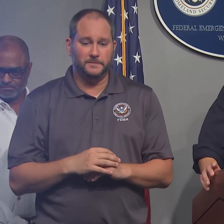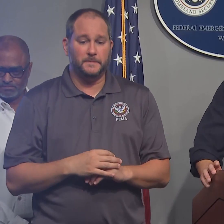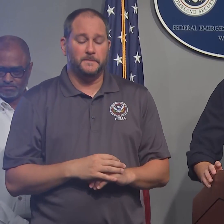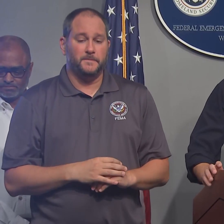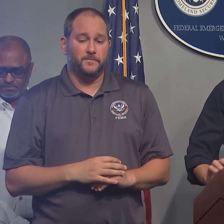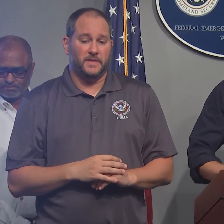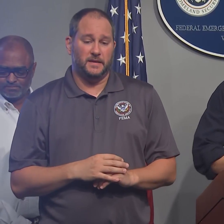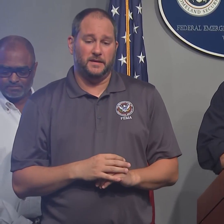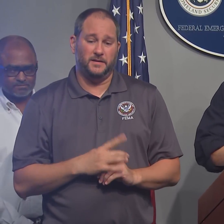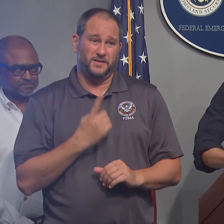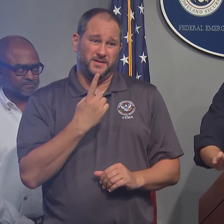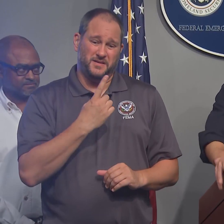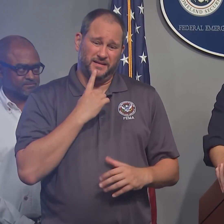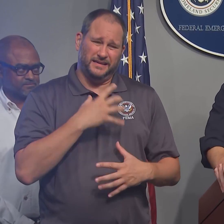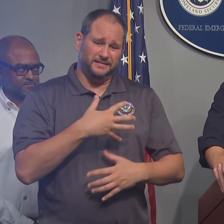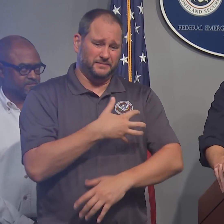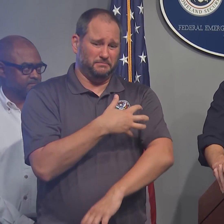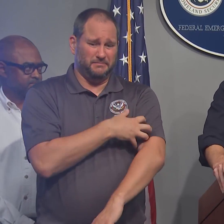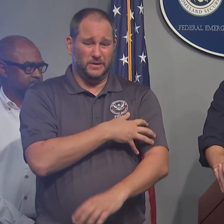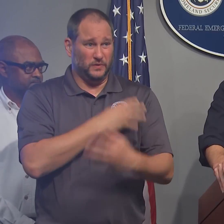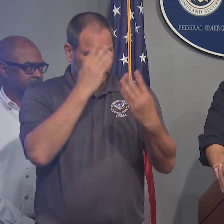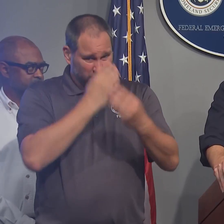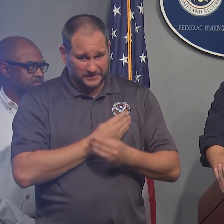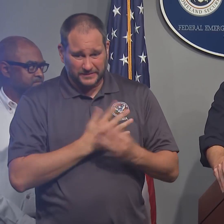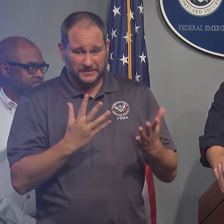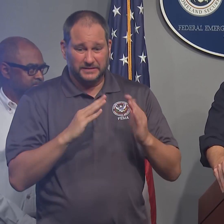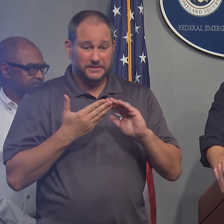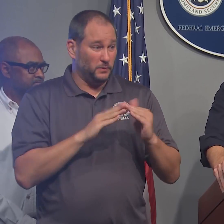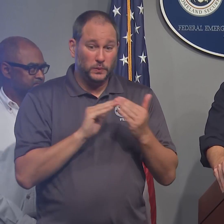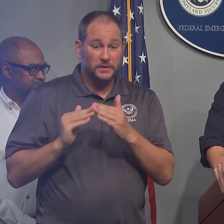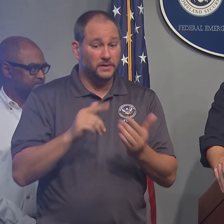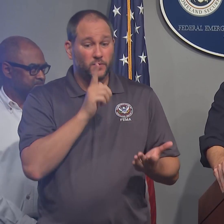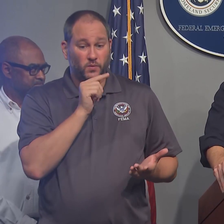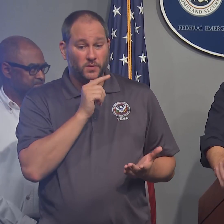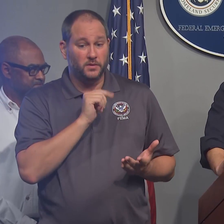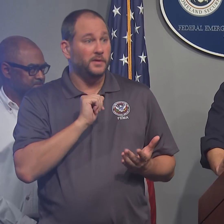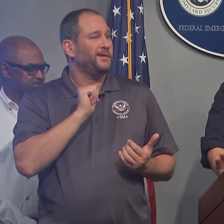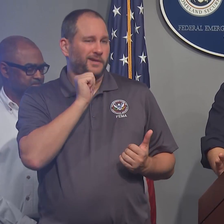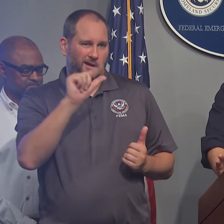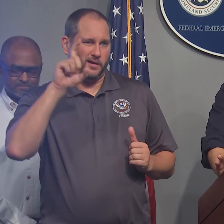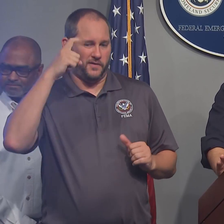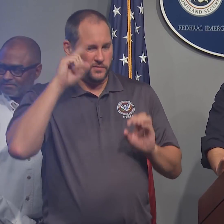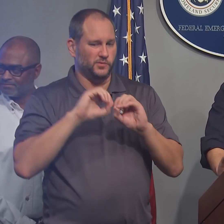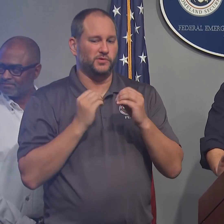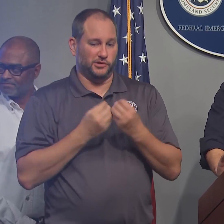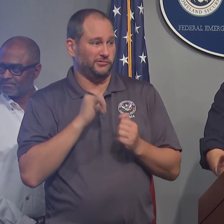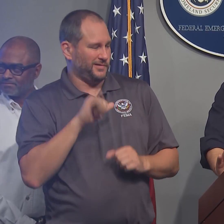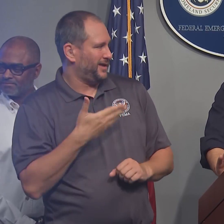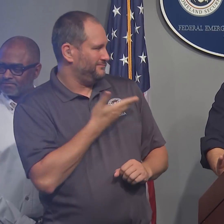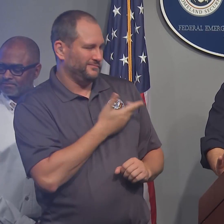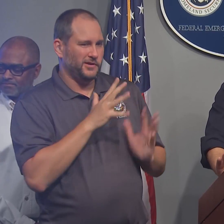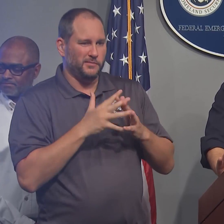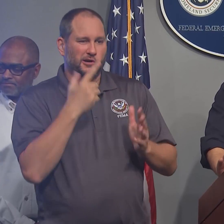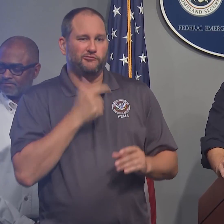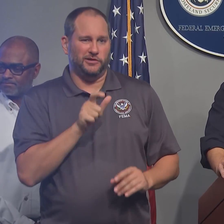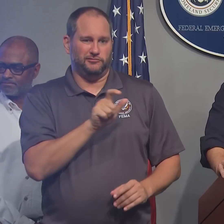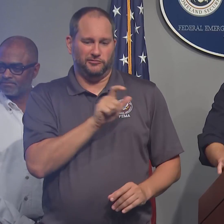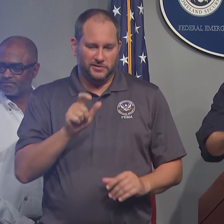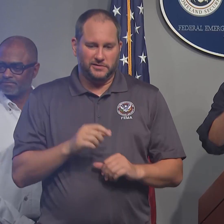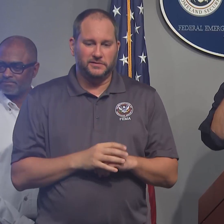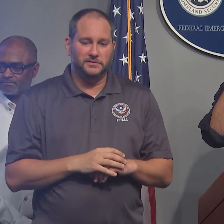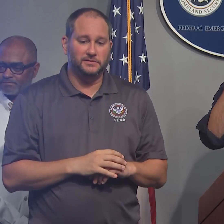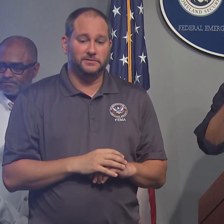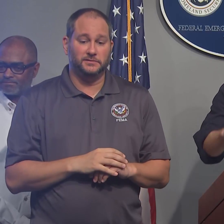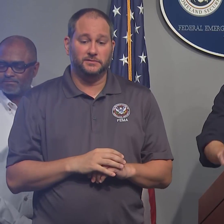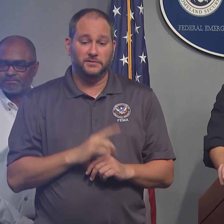whole community is the non-governmental organizations like the Red Cross. And here again, when this storm passes, this is about neighbor helping neighbor